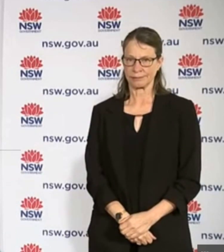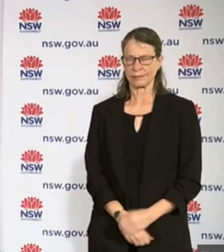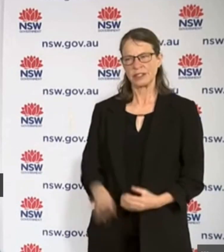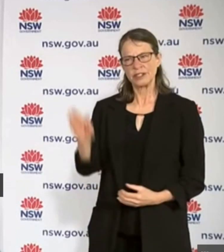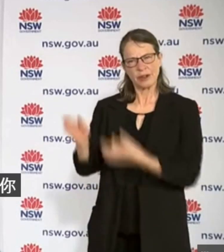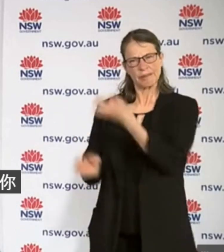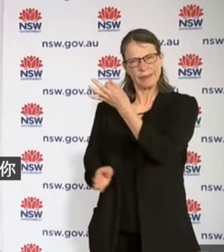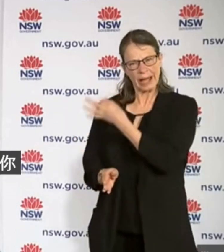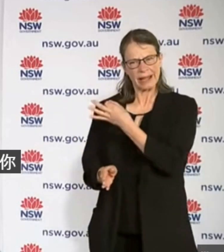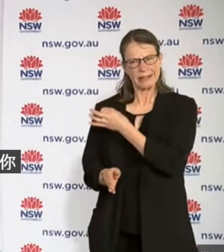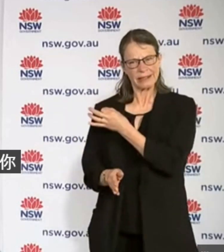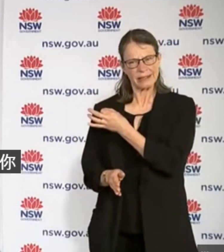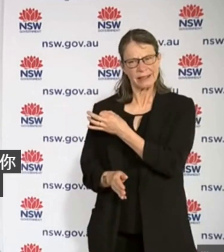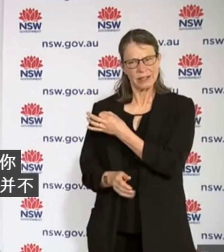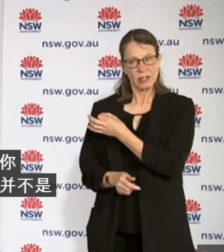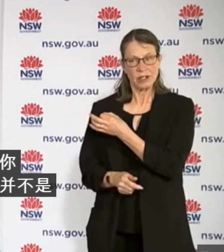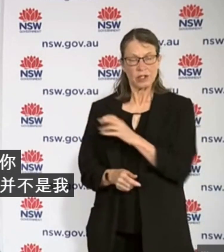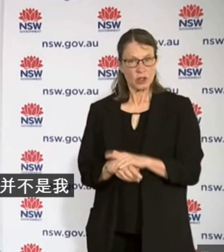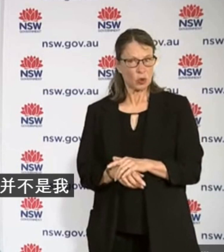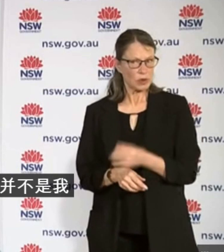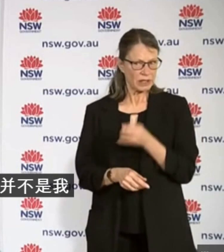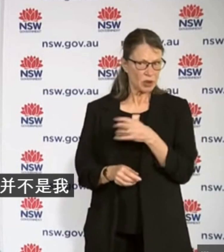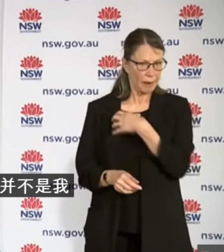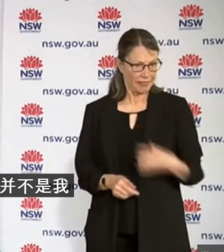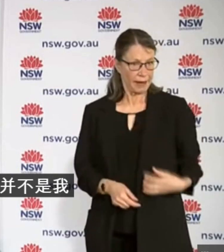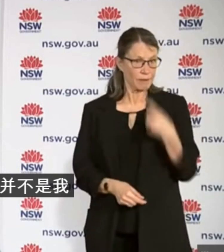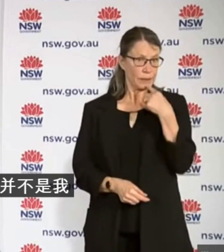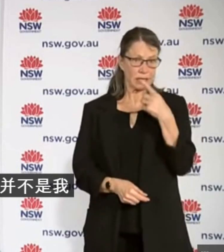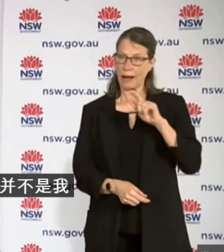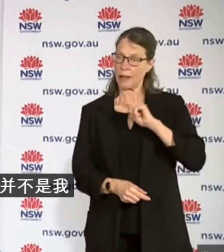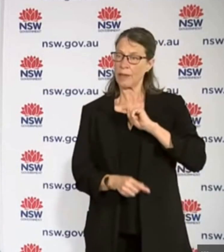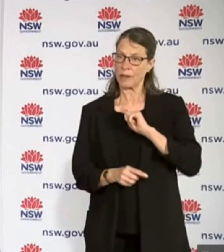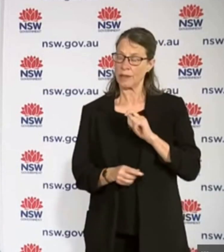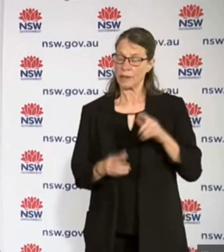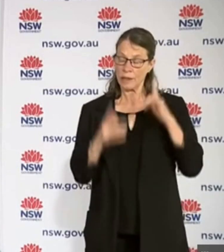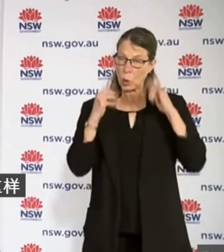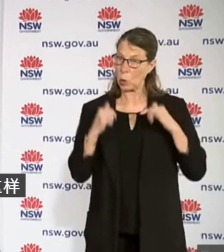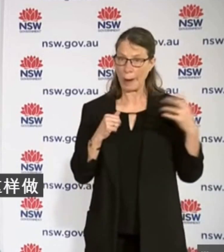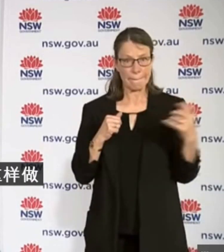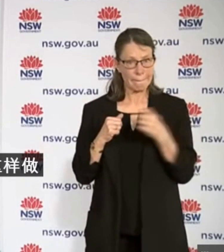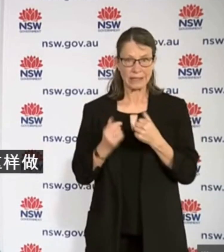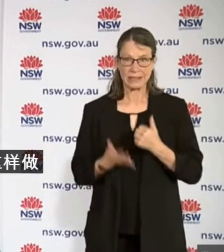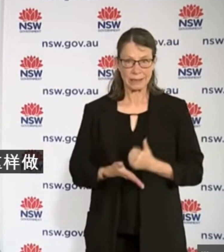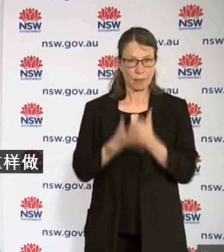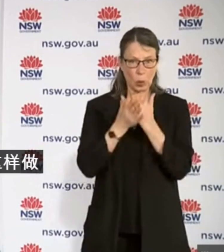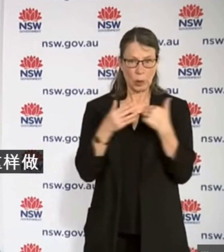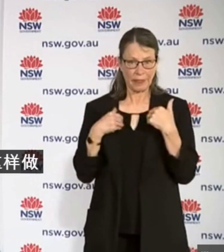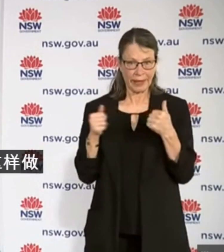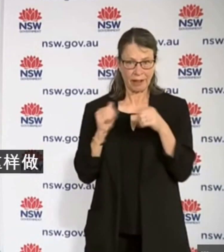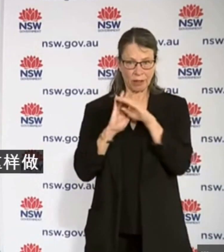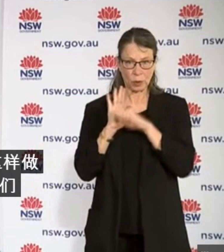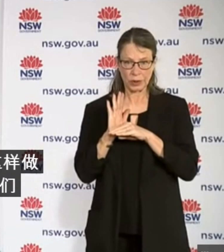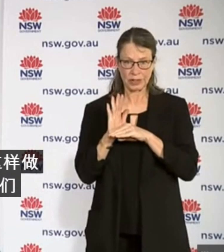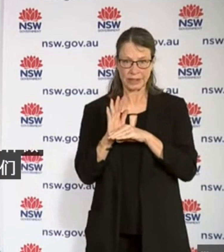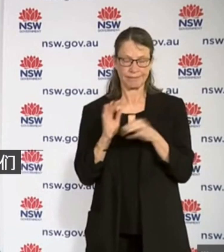public health orders? Is that your message to the courts? It's not it would be inappropriate for me to tell the courts what to do. That's a matter for them. But the